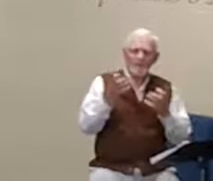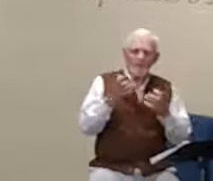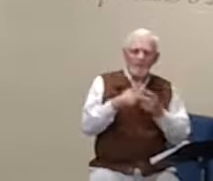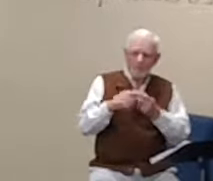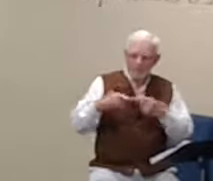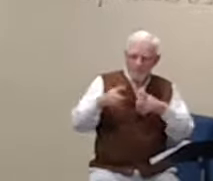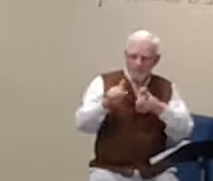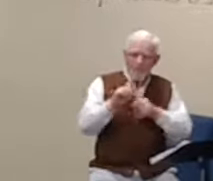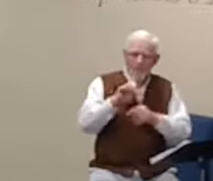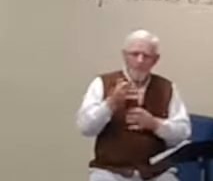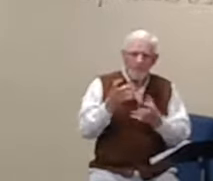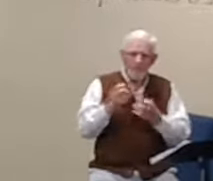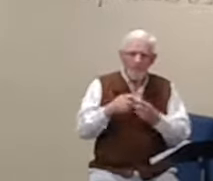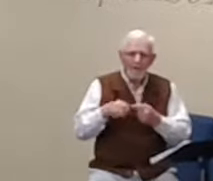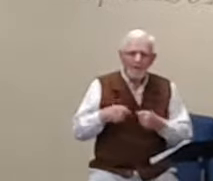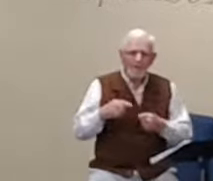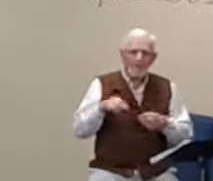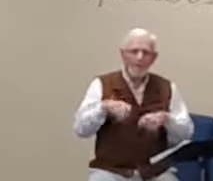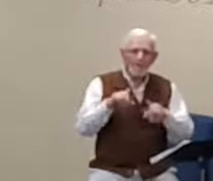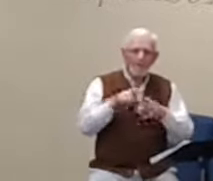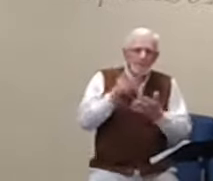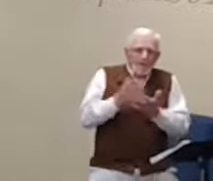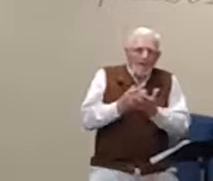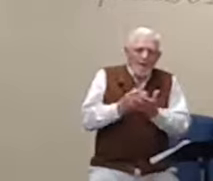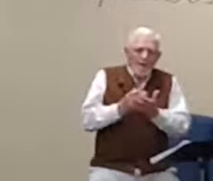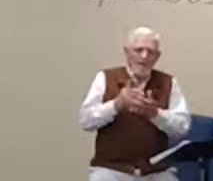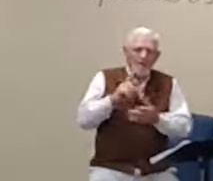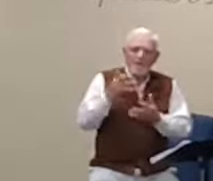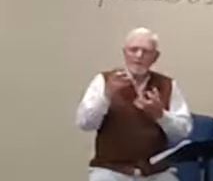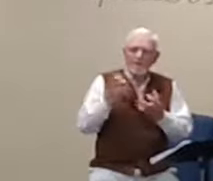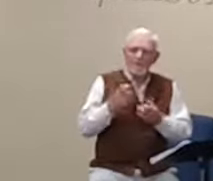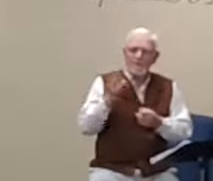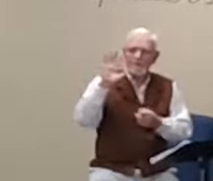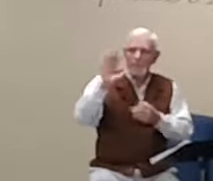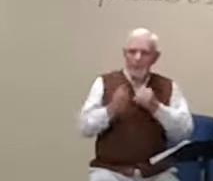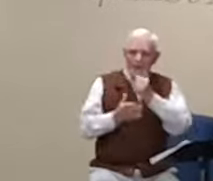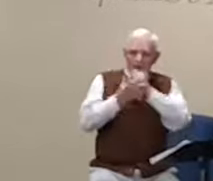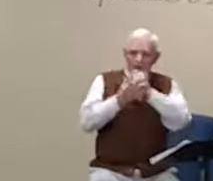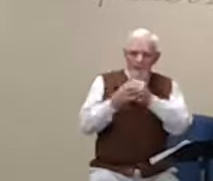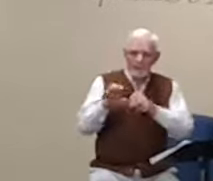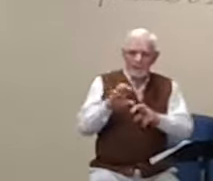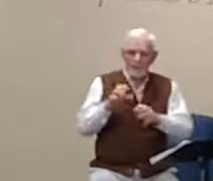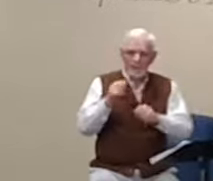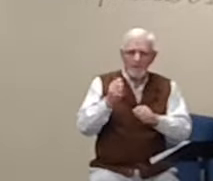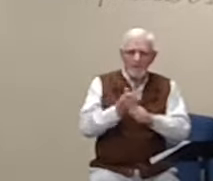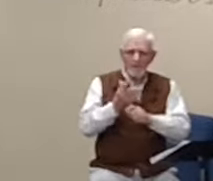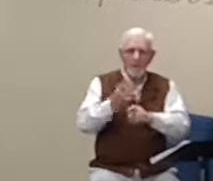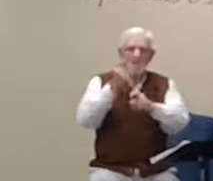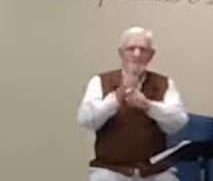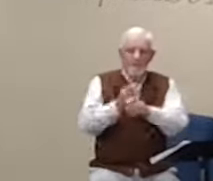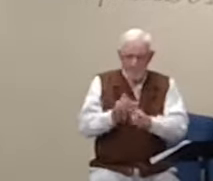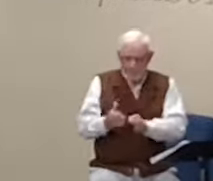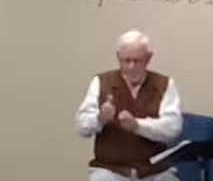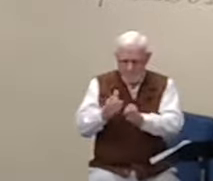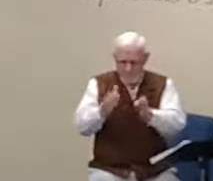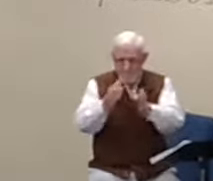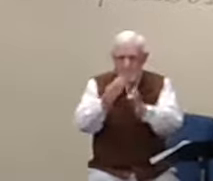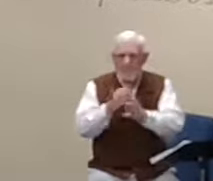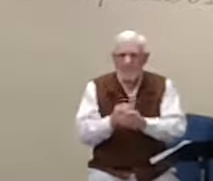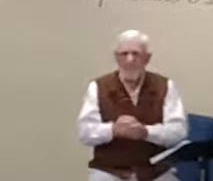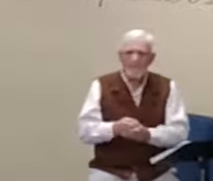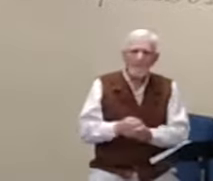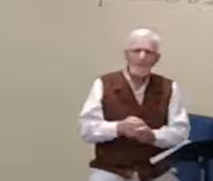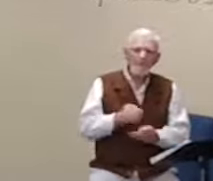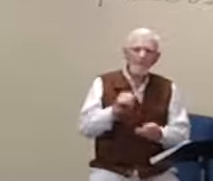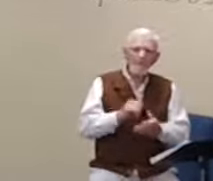go. I'm willing to stop what you want me to stop. I'm willing, with your help, to do the things and get on the right track and on the right course that you